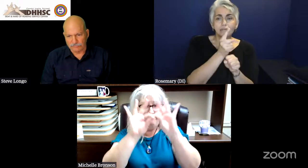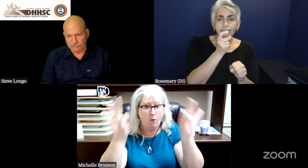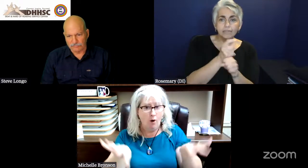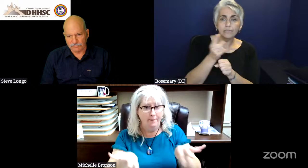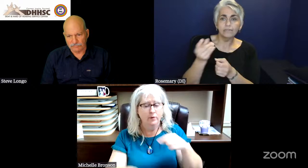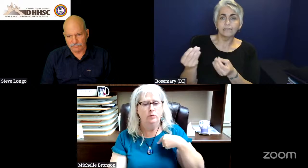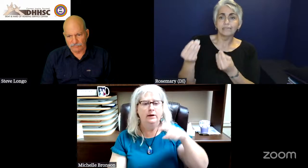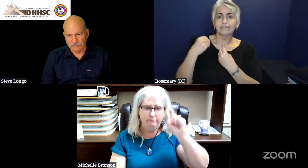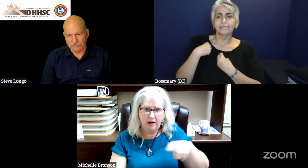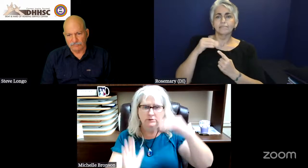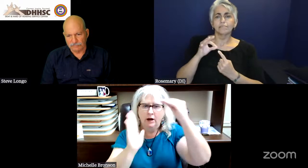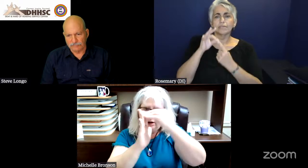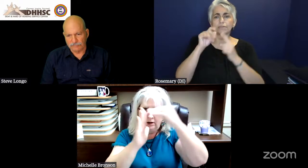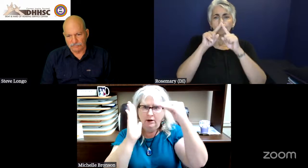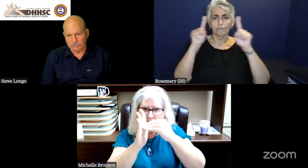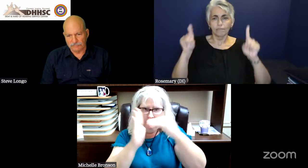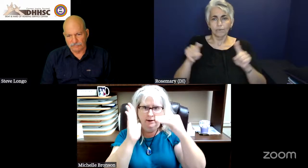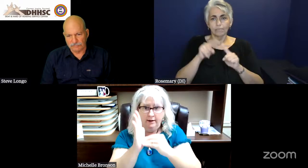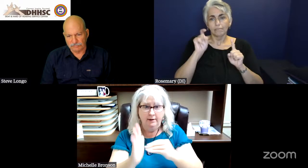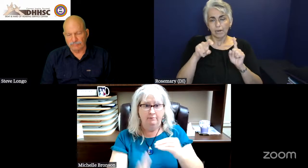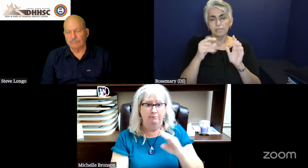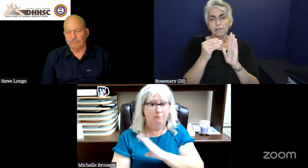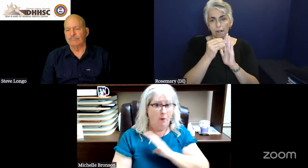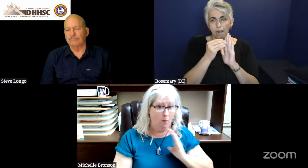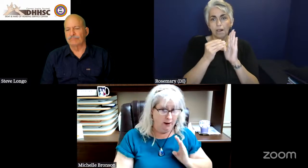is an organization we're going to apply to.